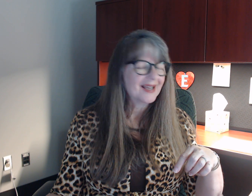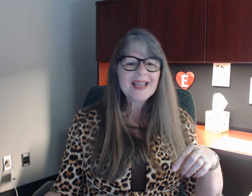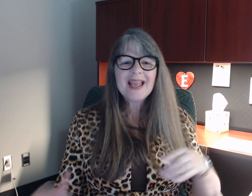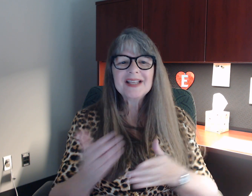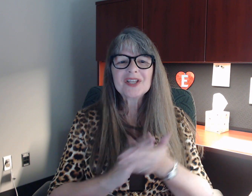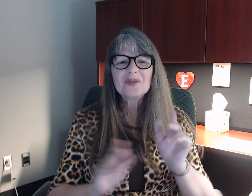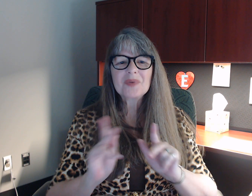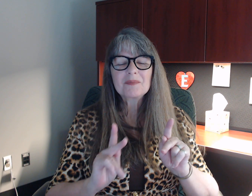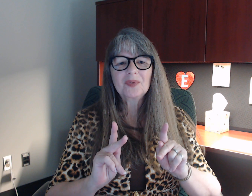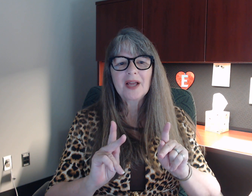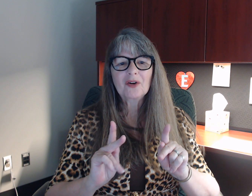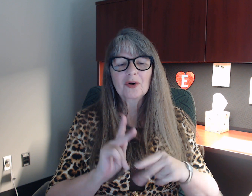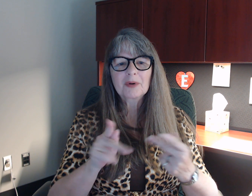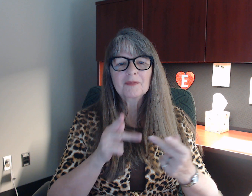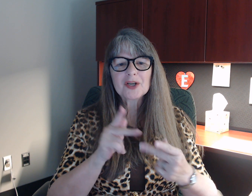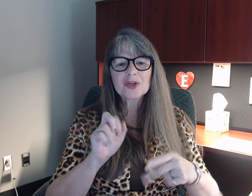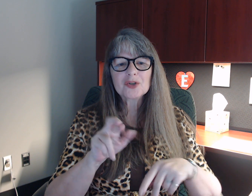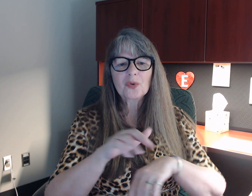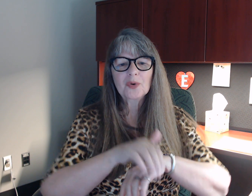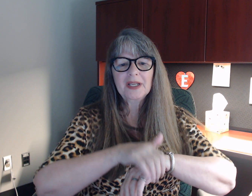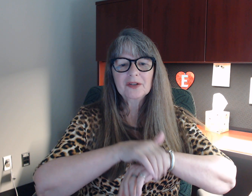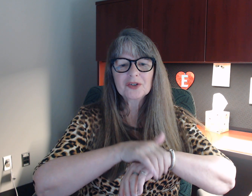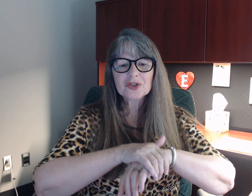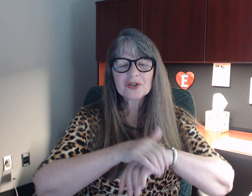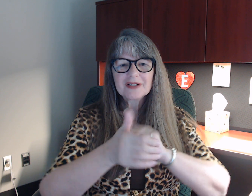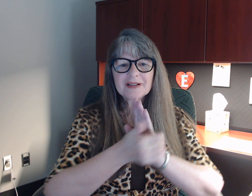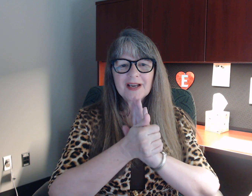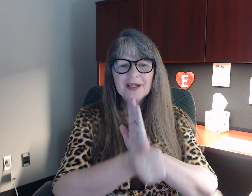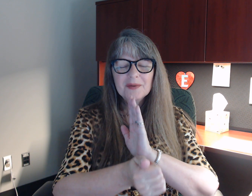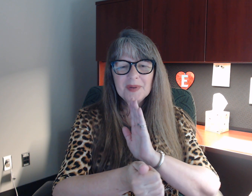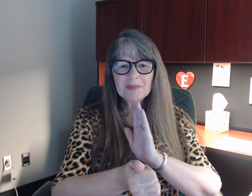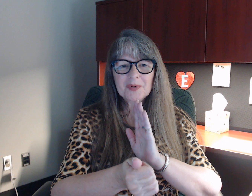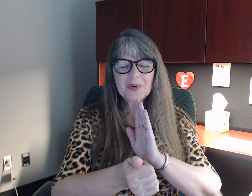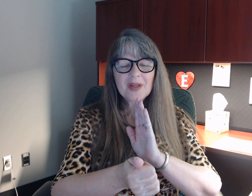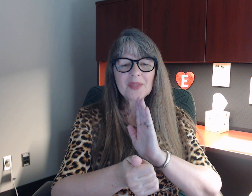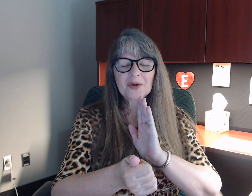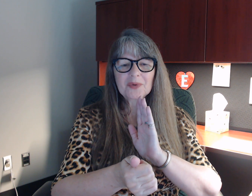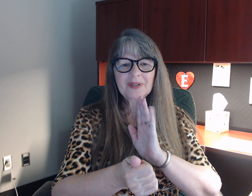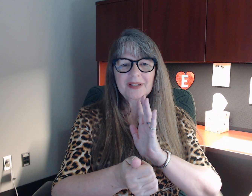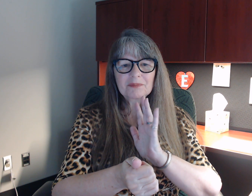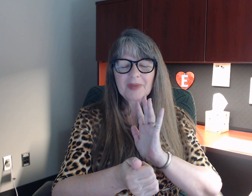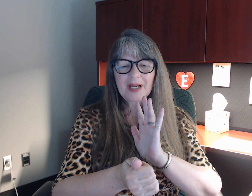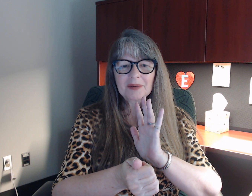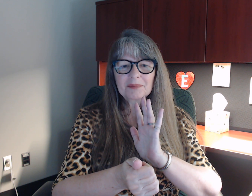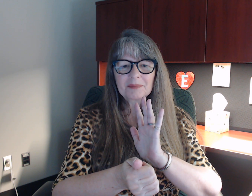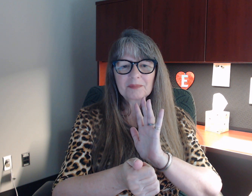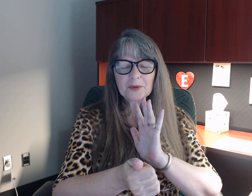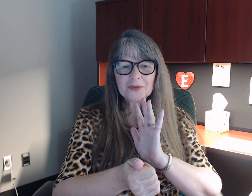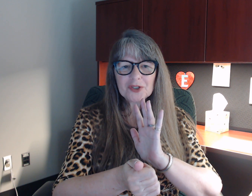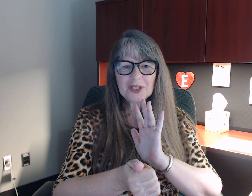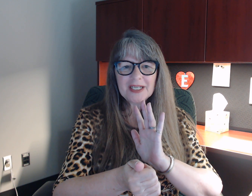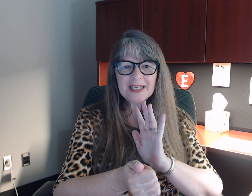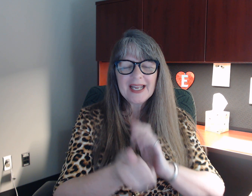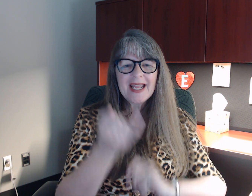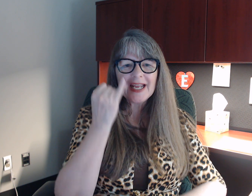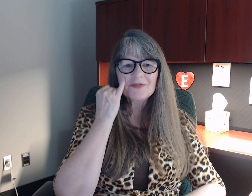And some people like are perfectionists or English people that are really proficient in it. If they